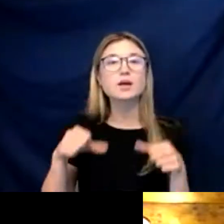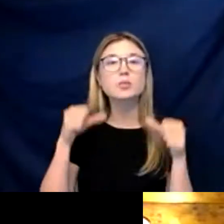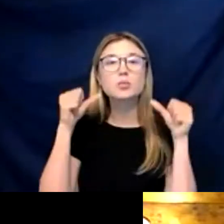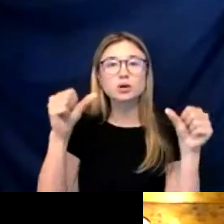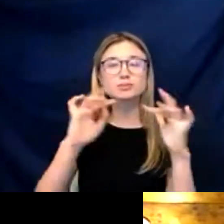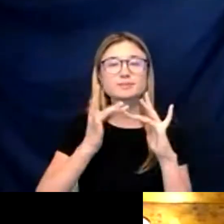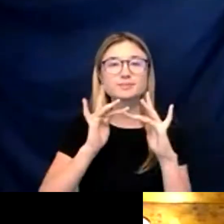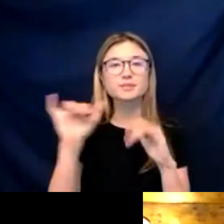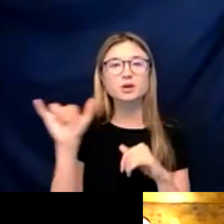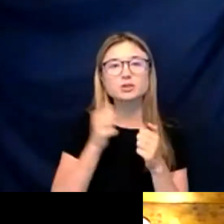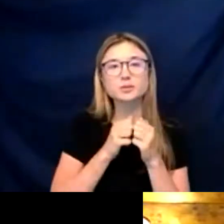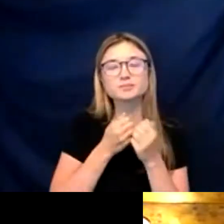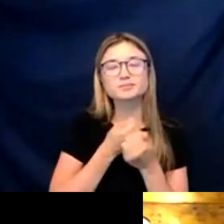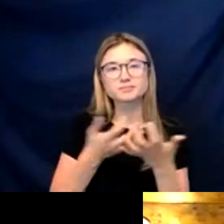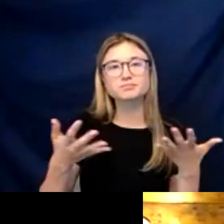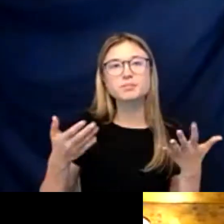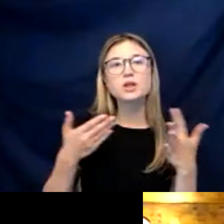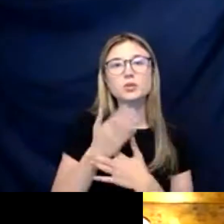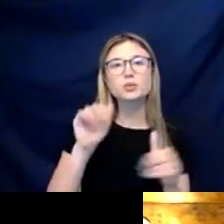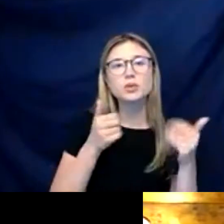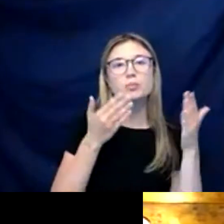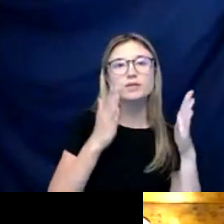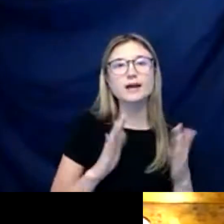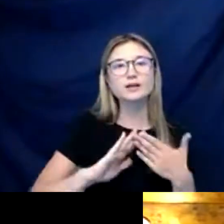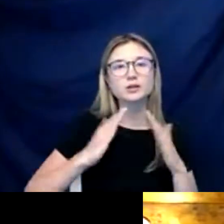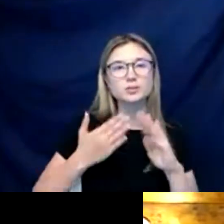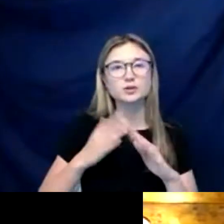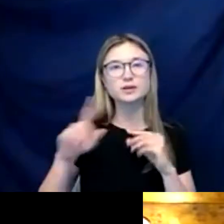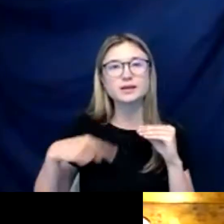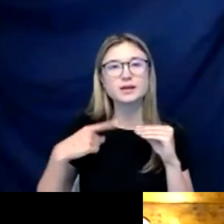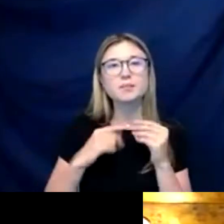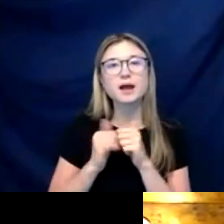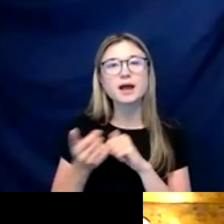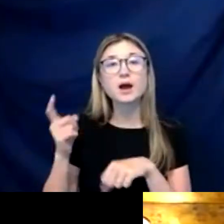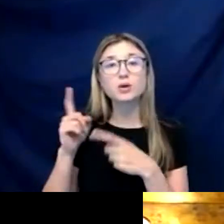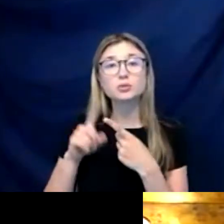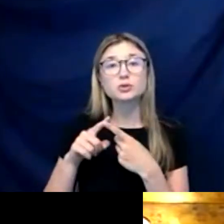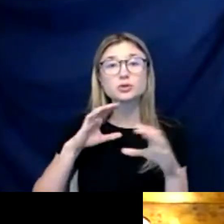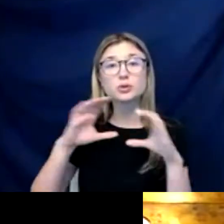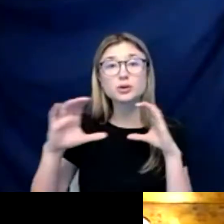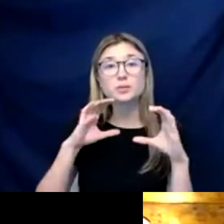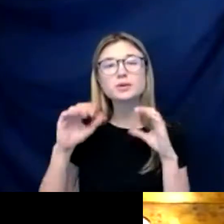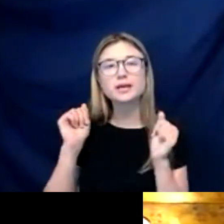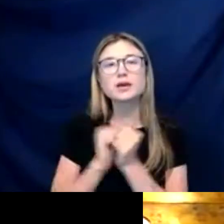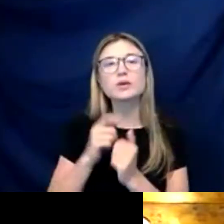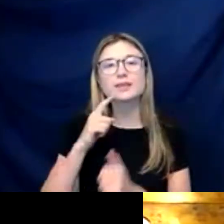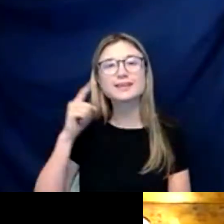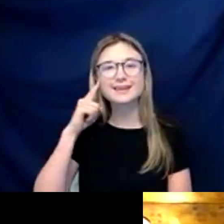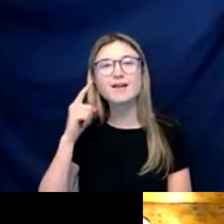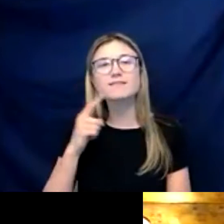dispersed throughout the medical provider community on how to communicate with a deaf, deafblind patient,